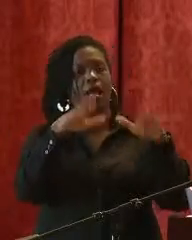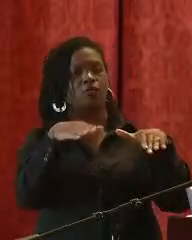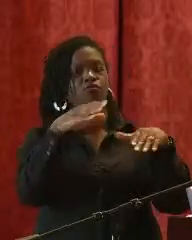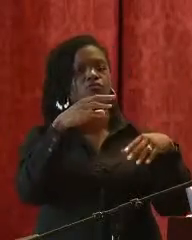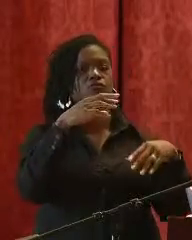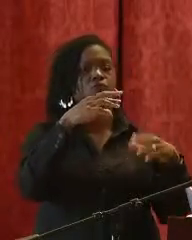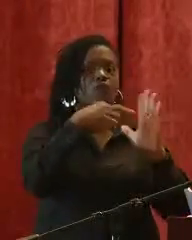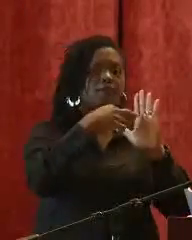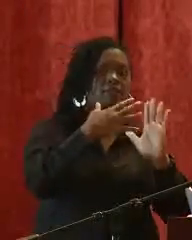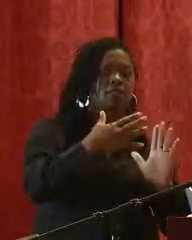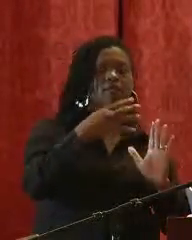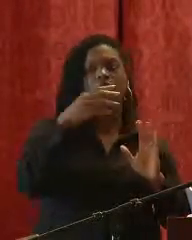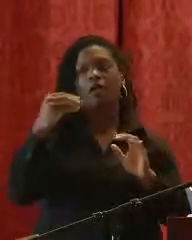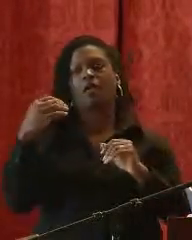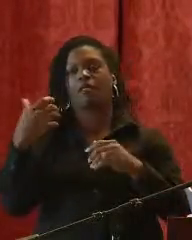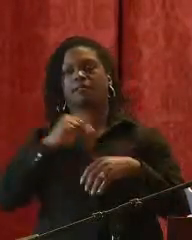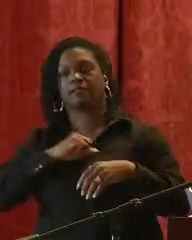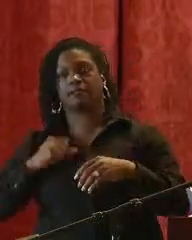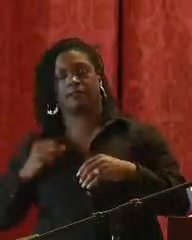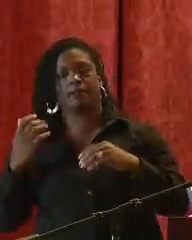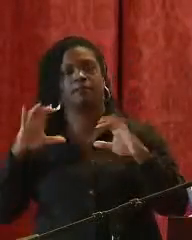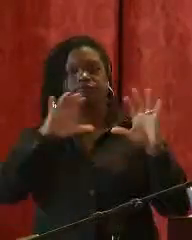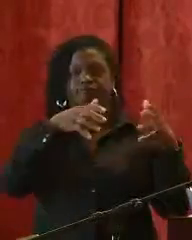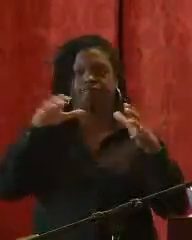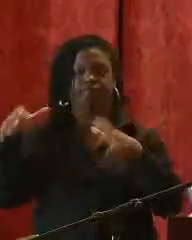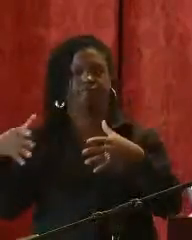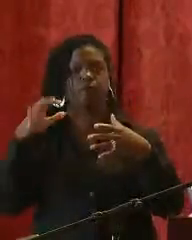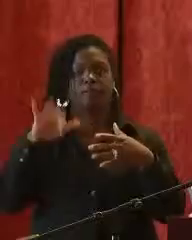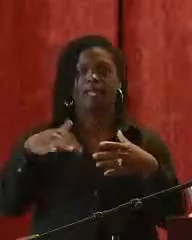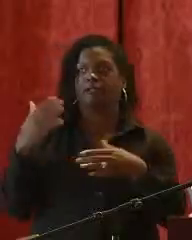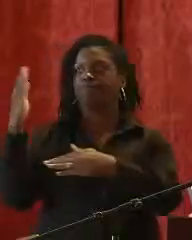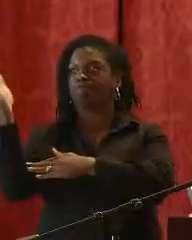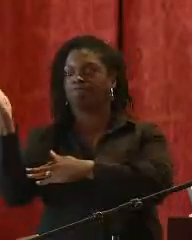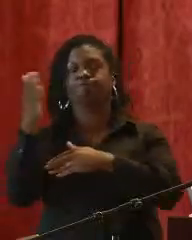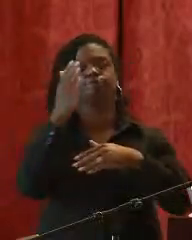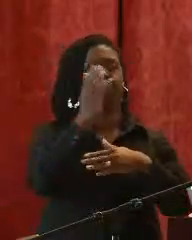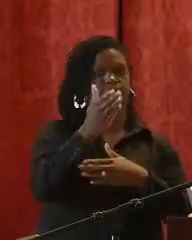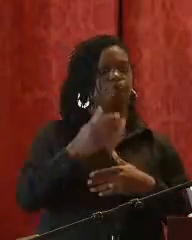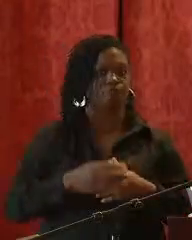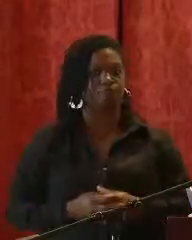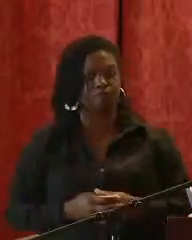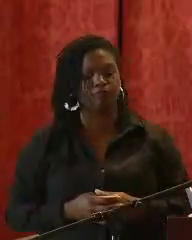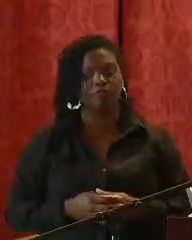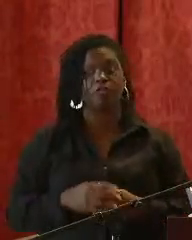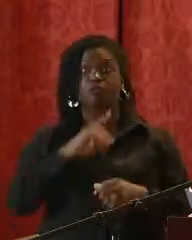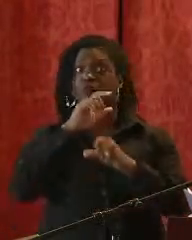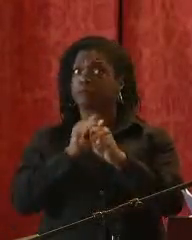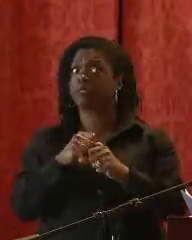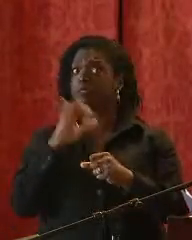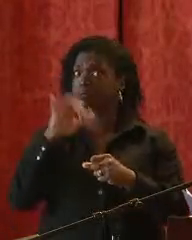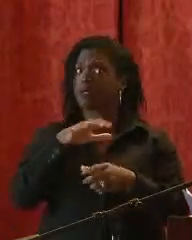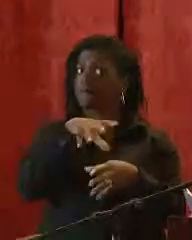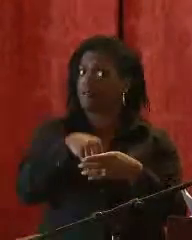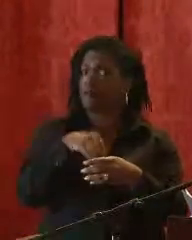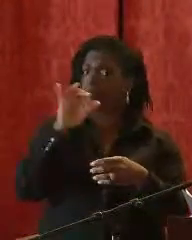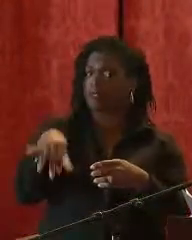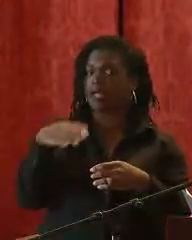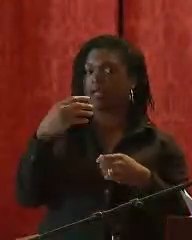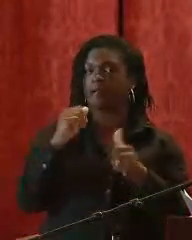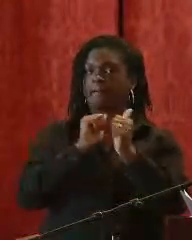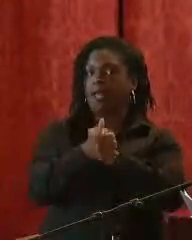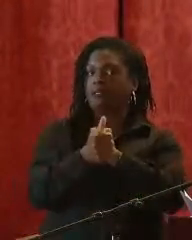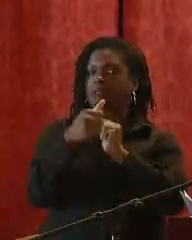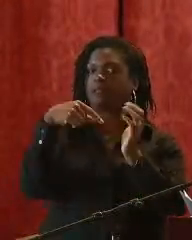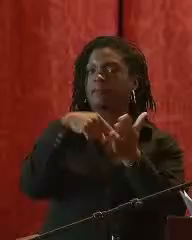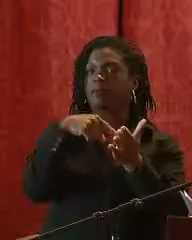committees. Kathleen was instrumental in the passage of Act 456, as the governor mentioned